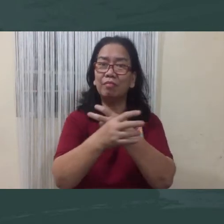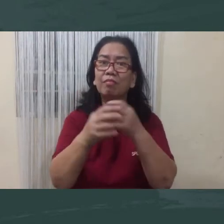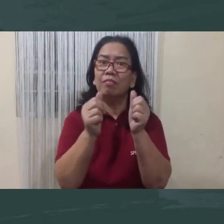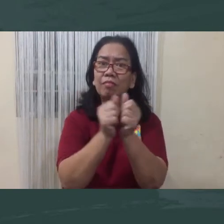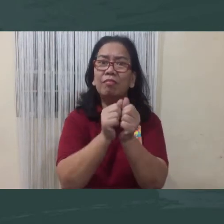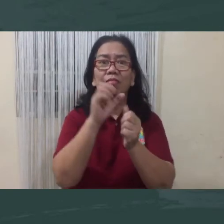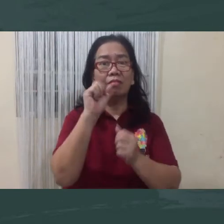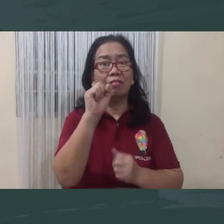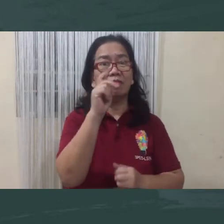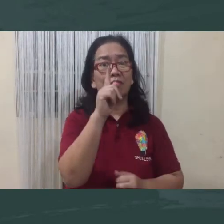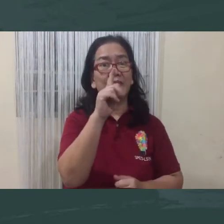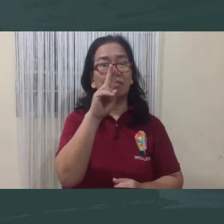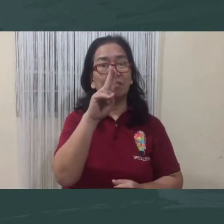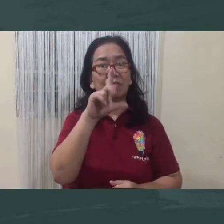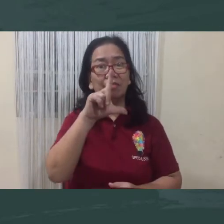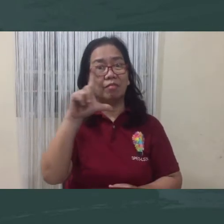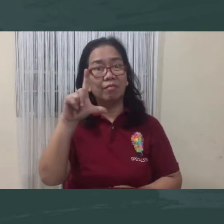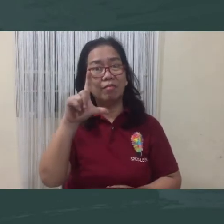vertebrae,